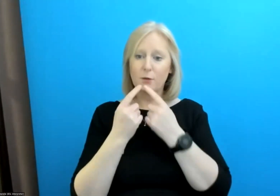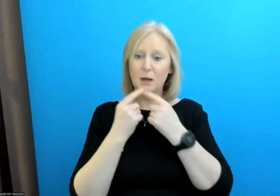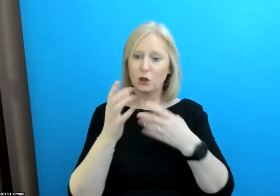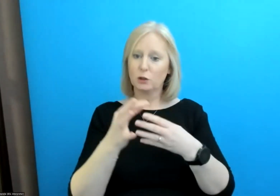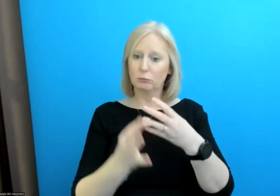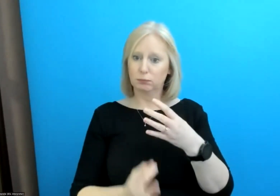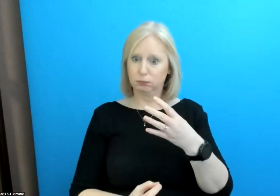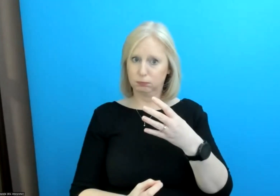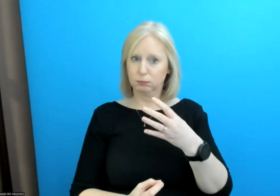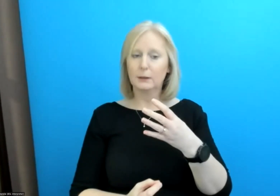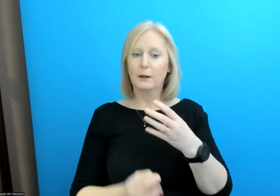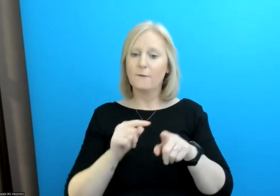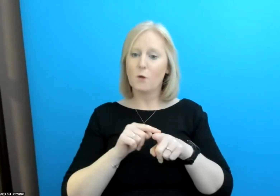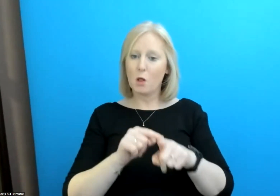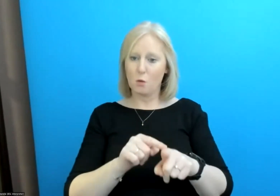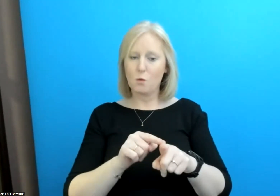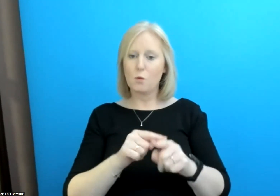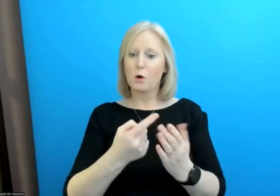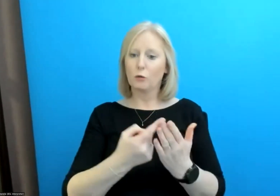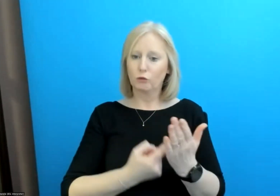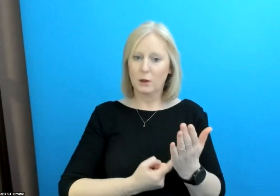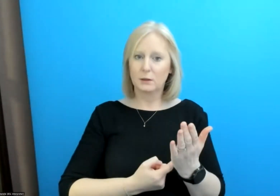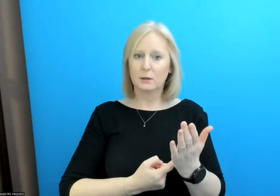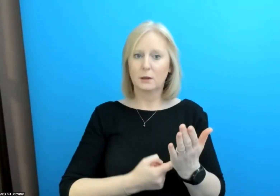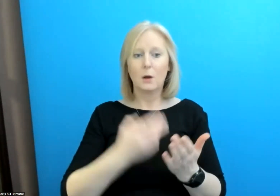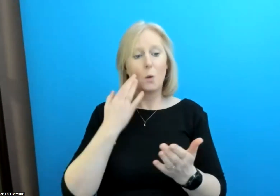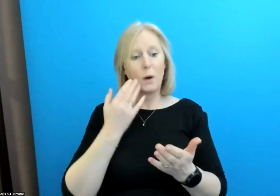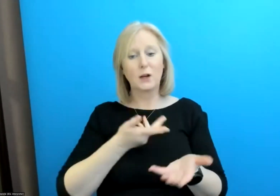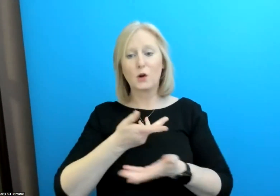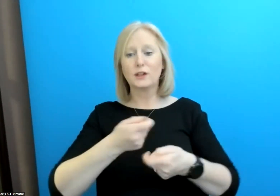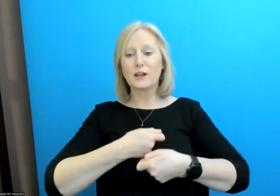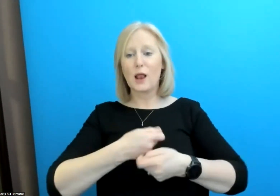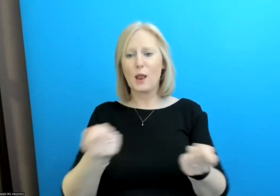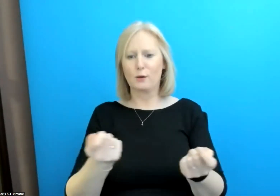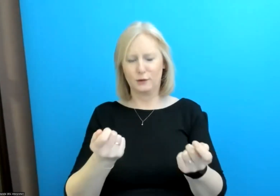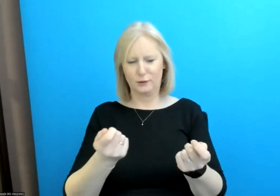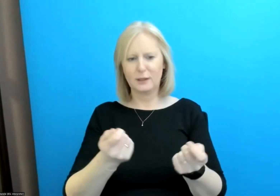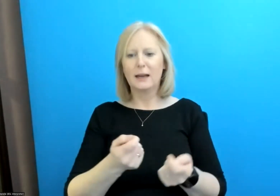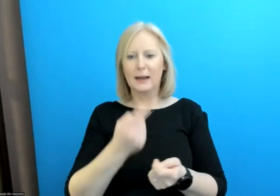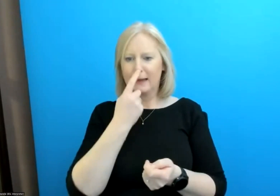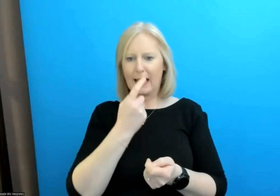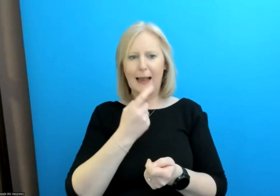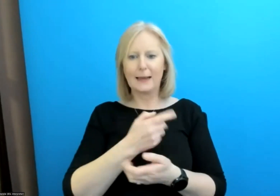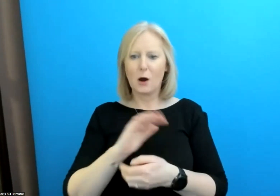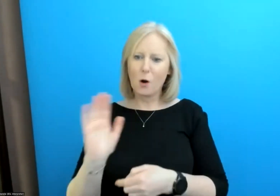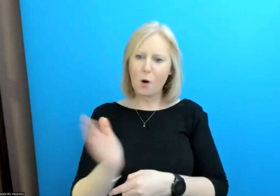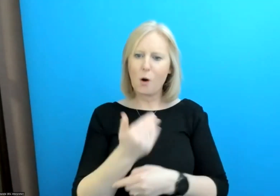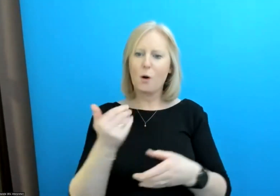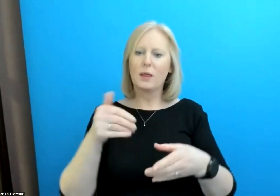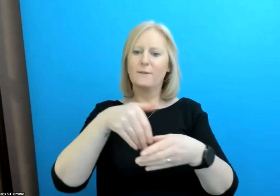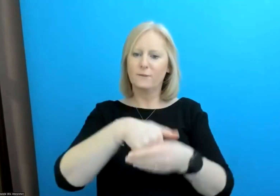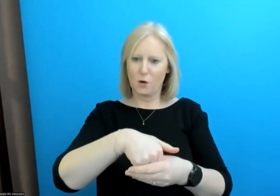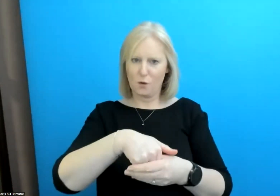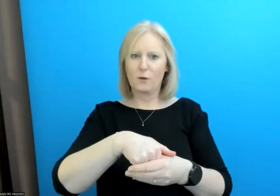applied, so that when the consultation launches, everybody is able to take part. So it's also about ensuring that you have